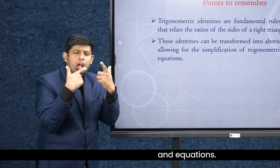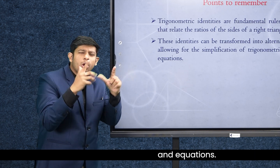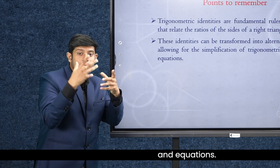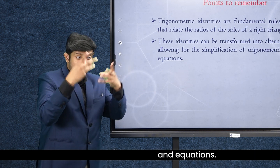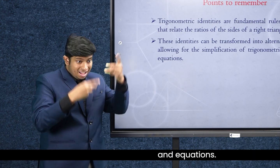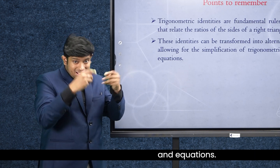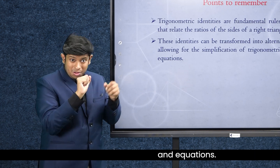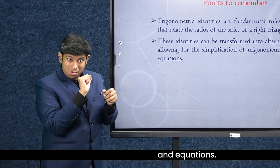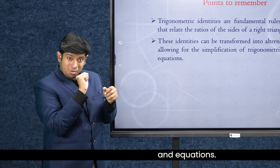equations.